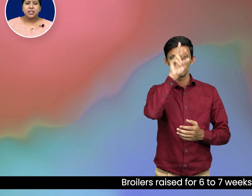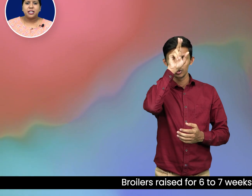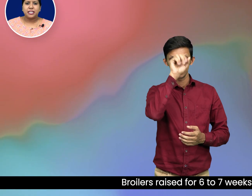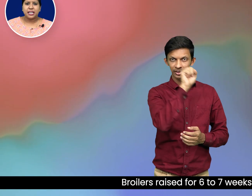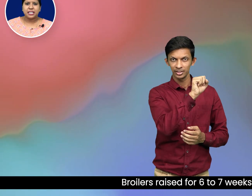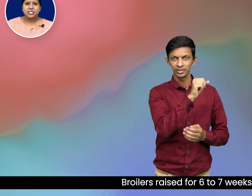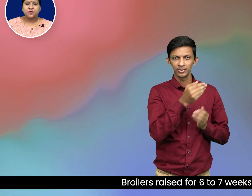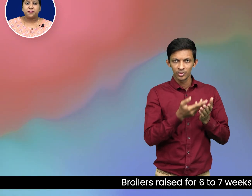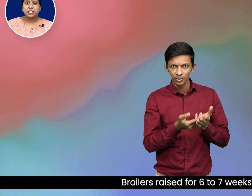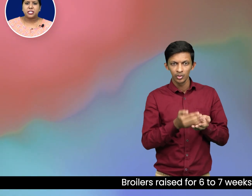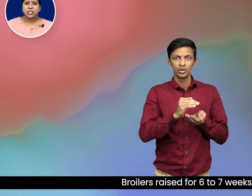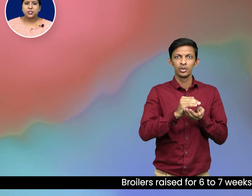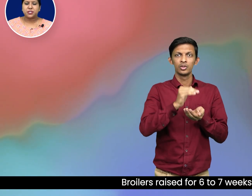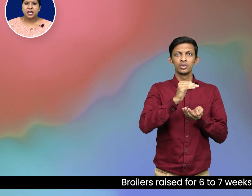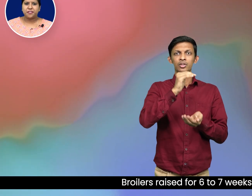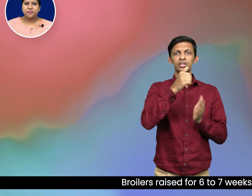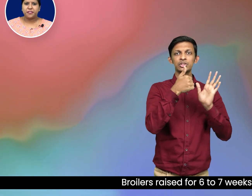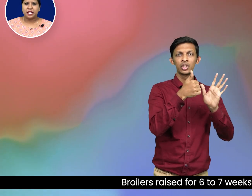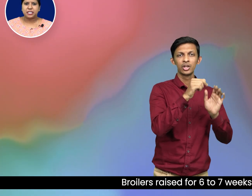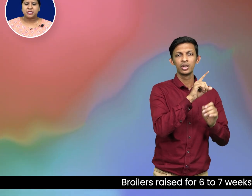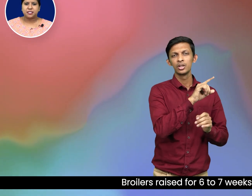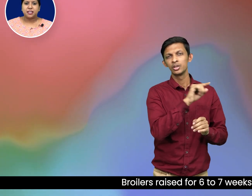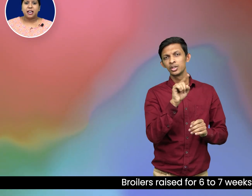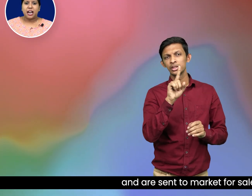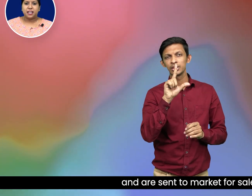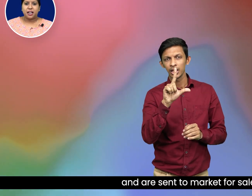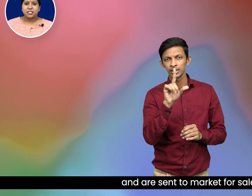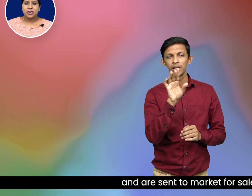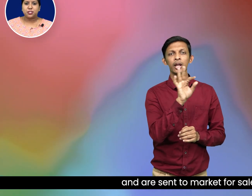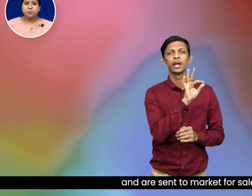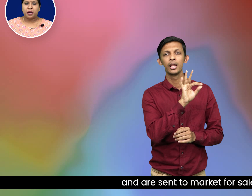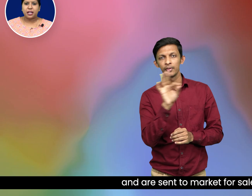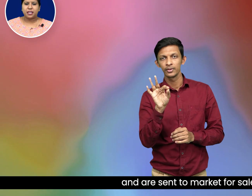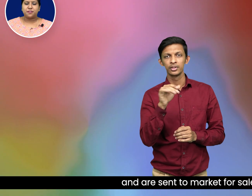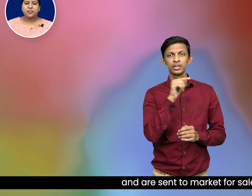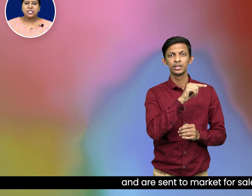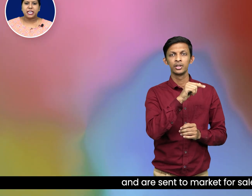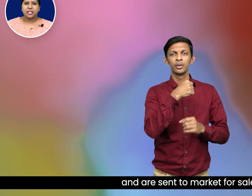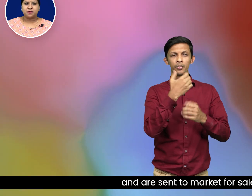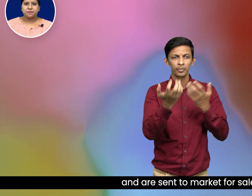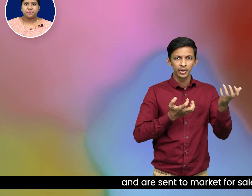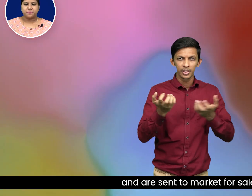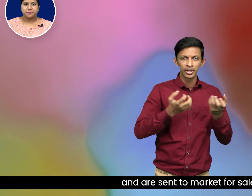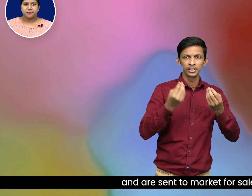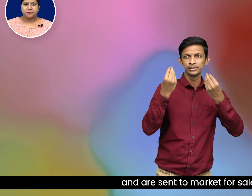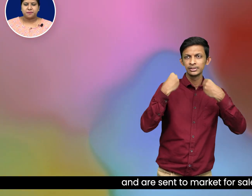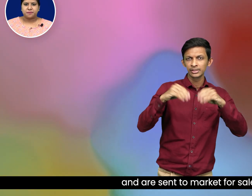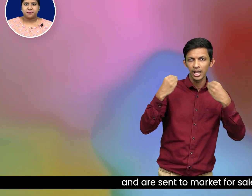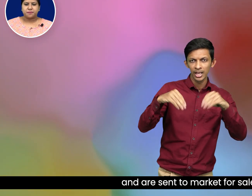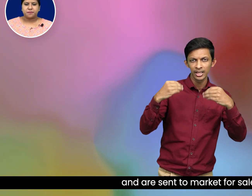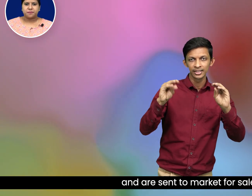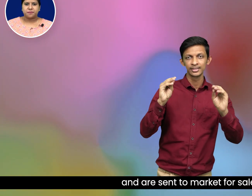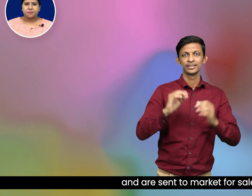Broilers raised for 6 to 7 weeks and are sent to market for sale.